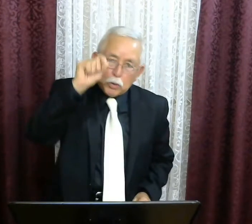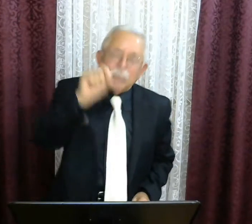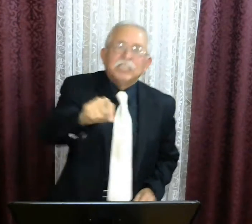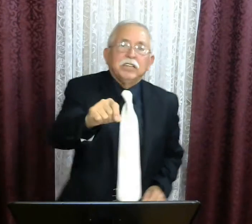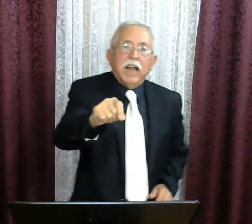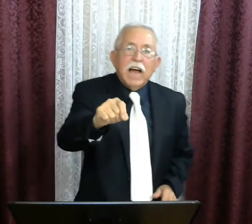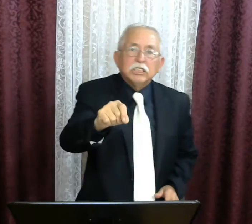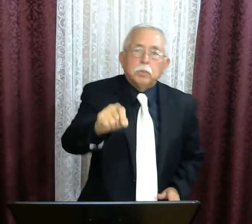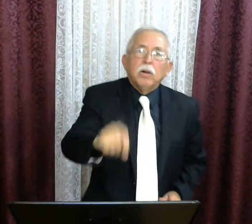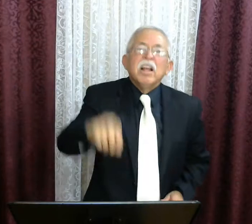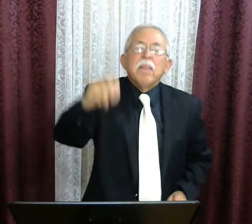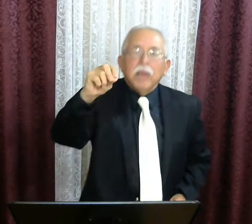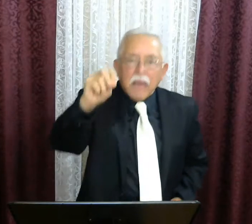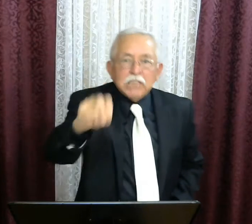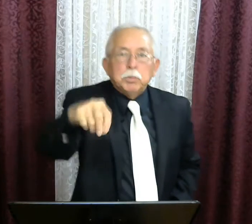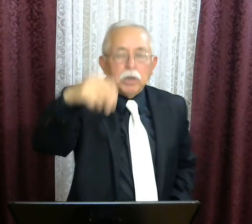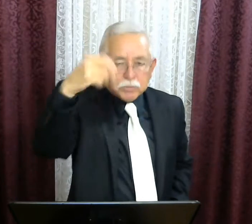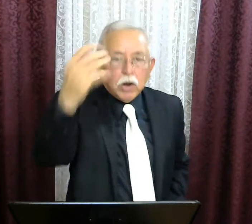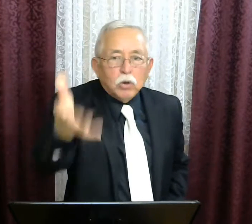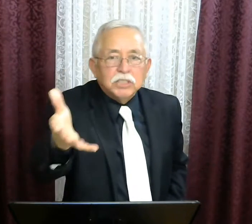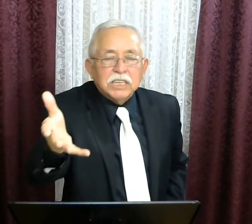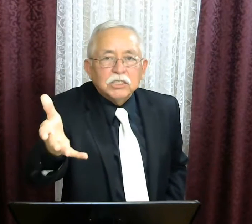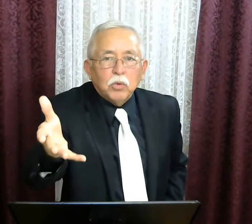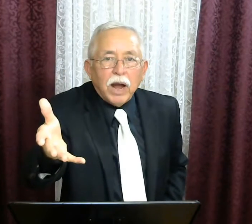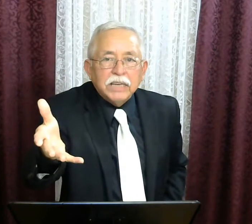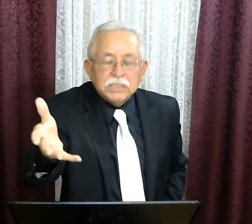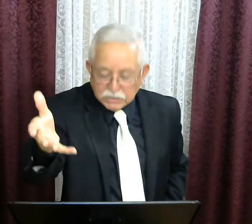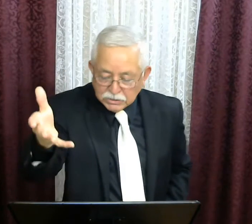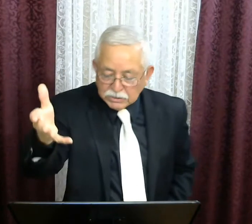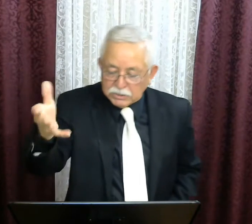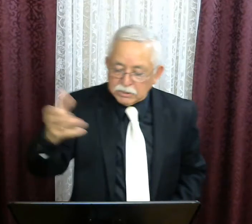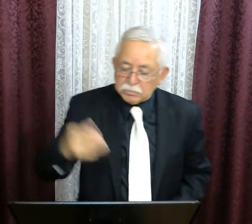preach the gospel of the Lord Jesus Christ.